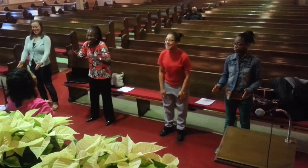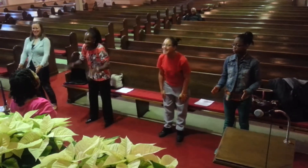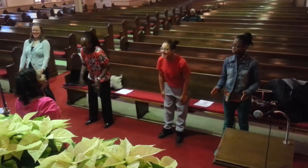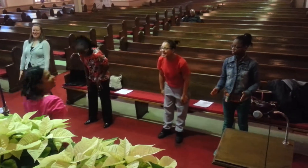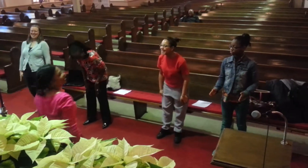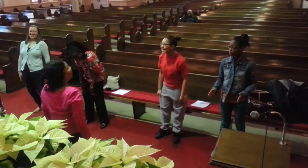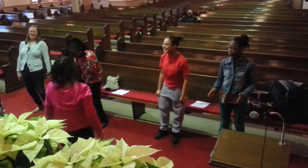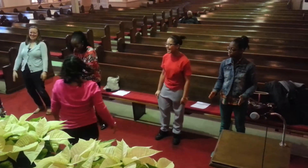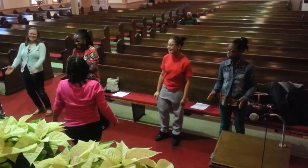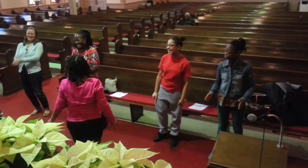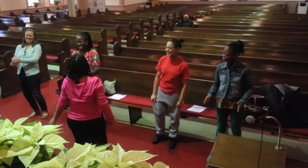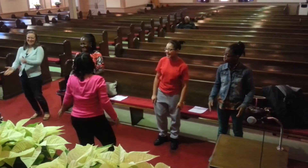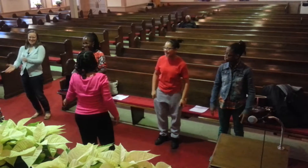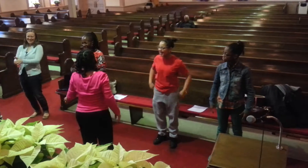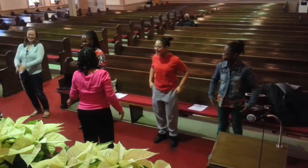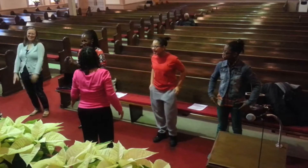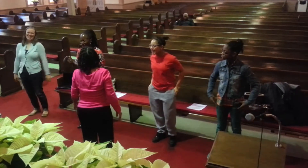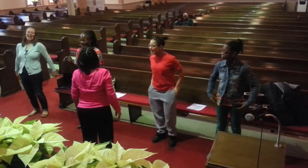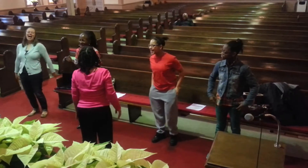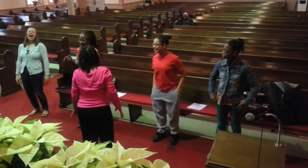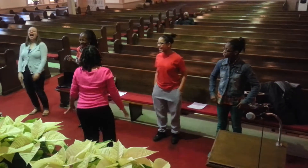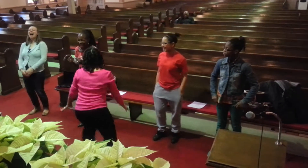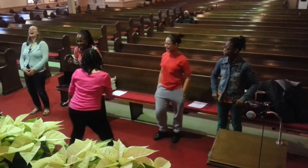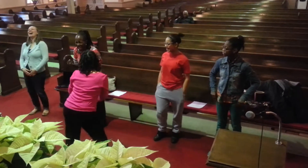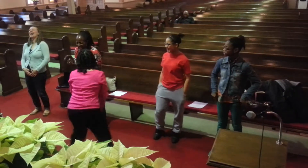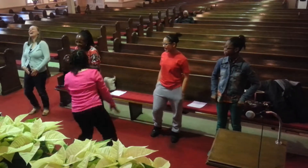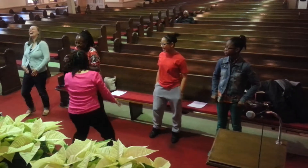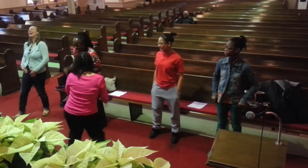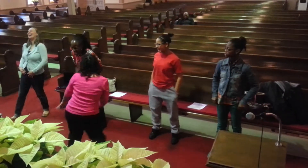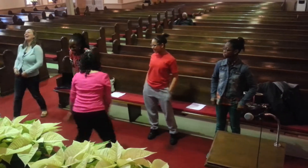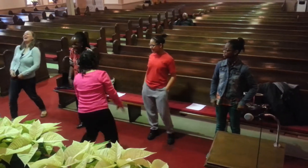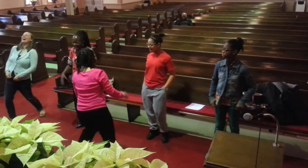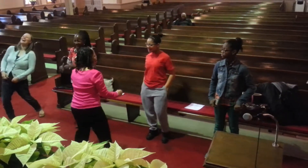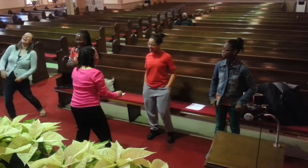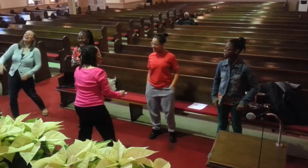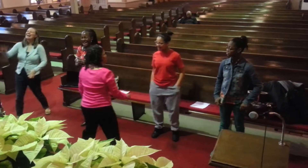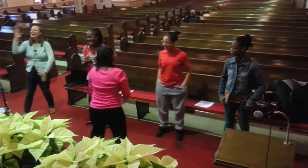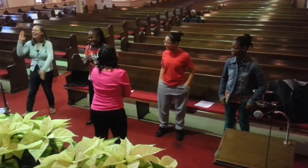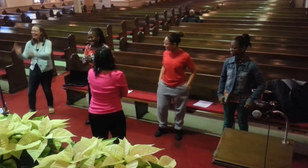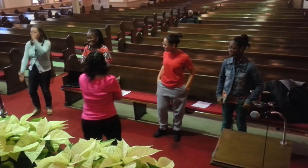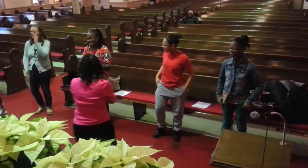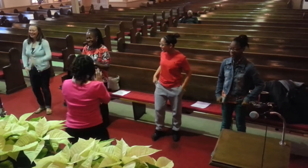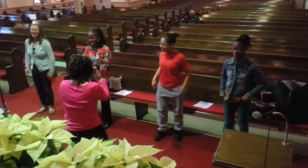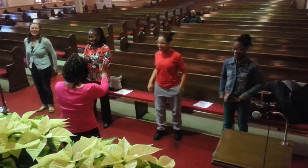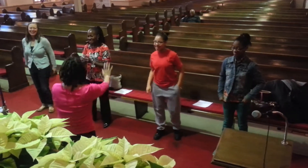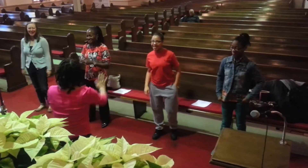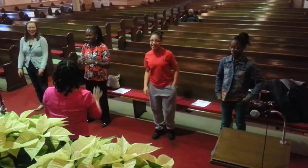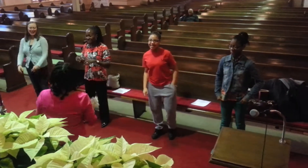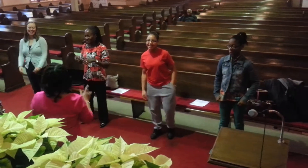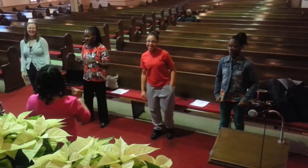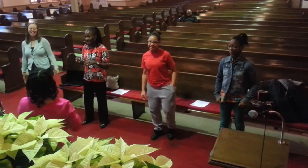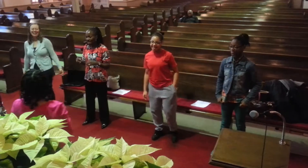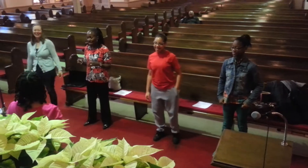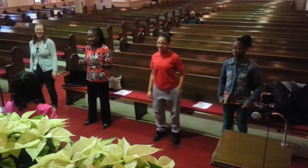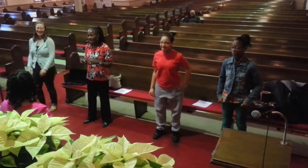Okay. Look, y'all say use the chair before. Don't try to stay right near the chair so you can. When I stop singing, you'll know,